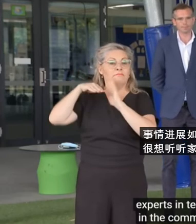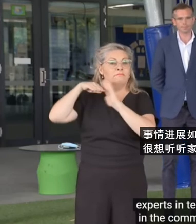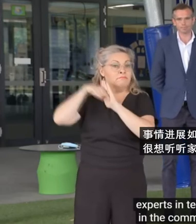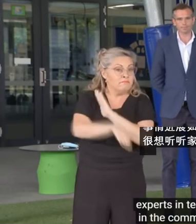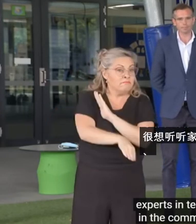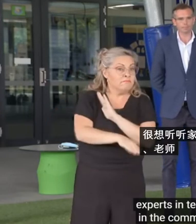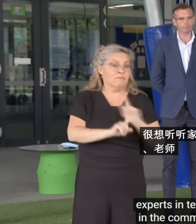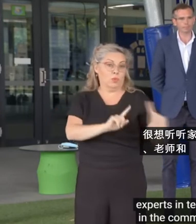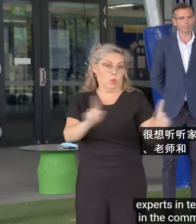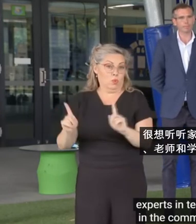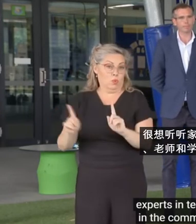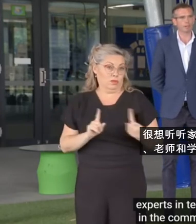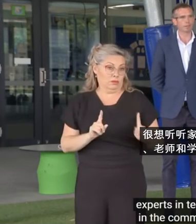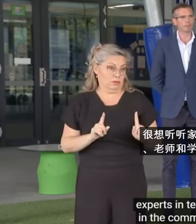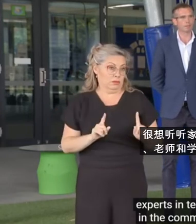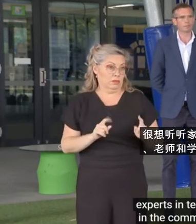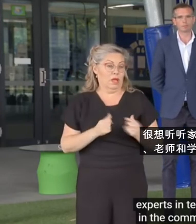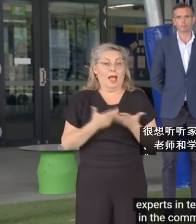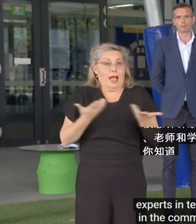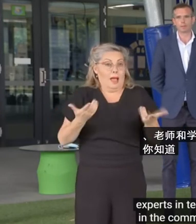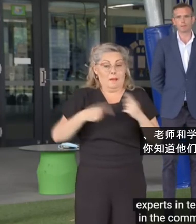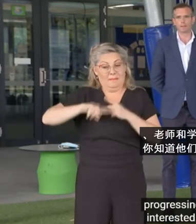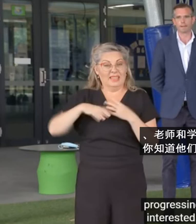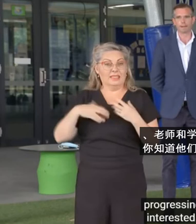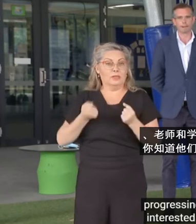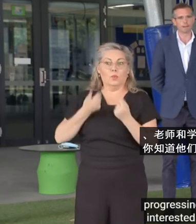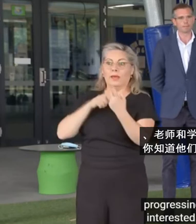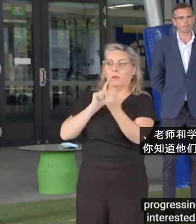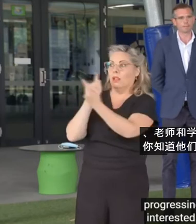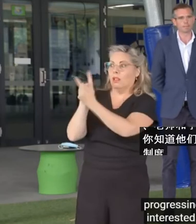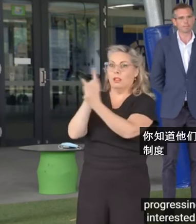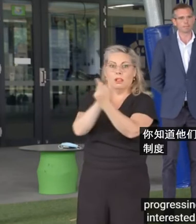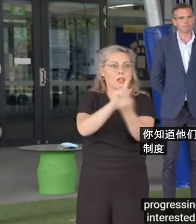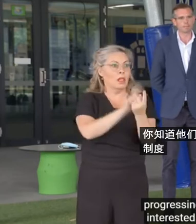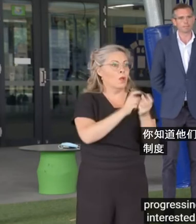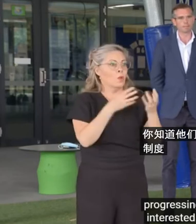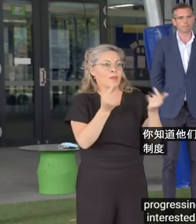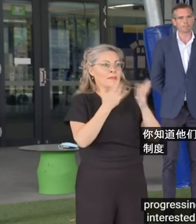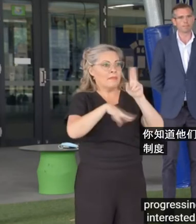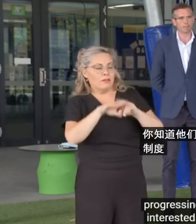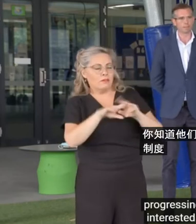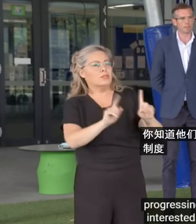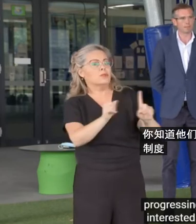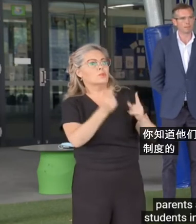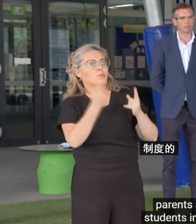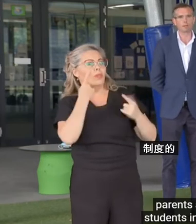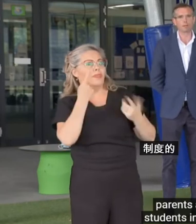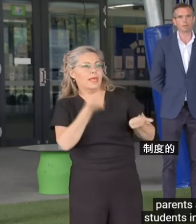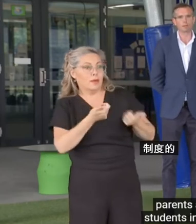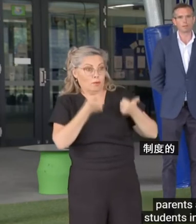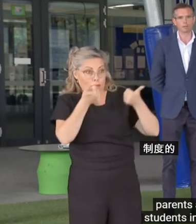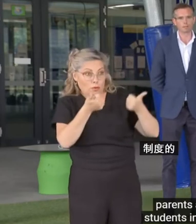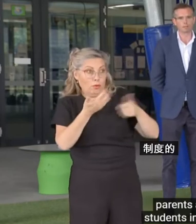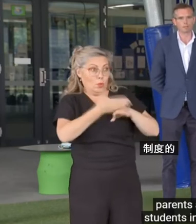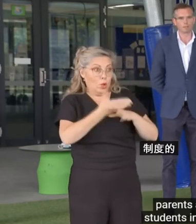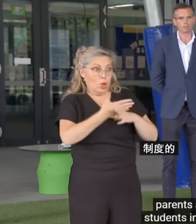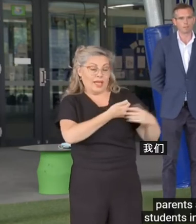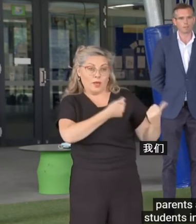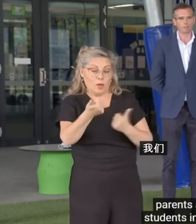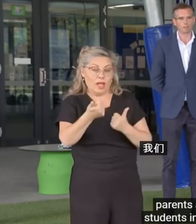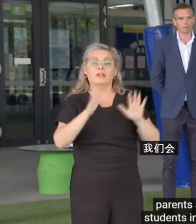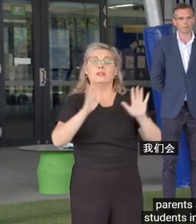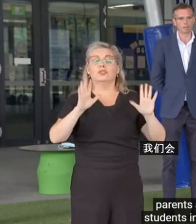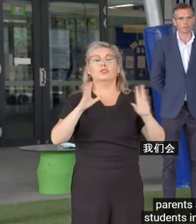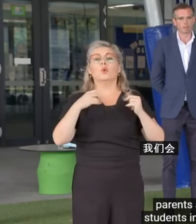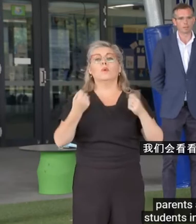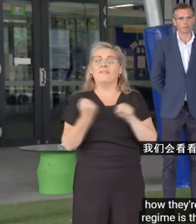hear from parents and teachers and students in terms of, you know, how they're finding the testing regime. Is it working for them? So the commitment is for the first 4